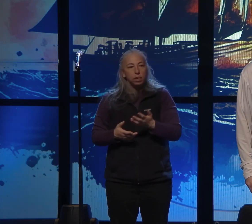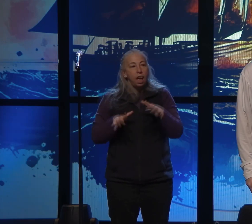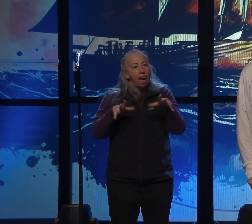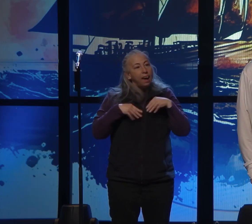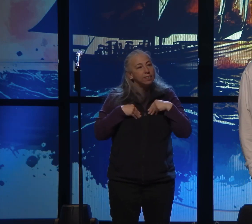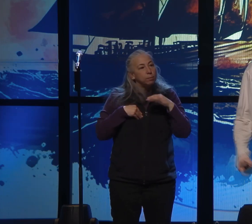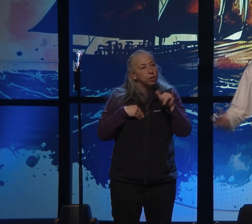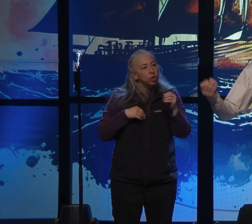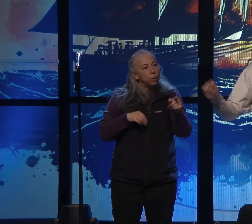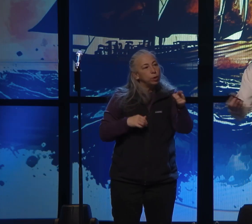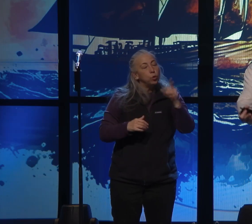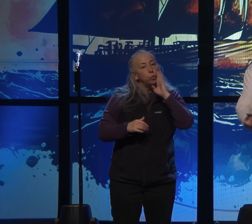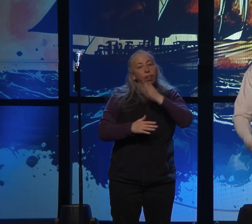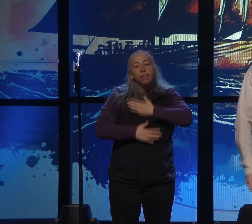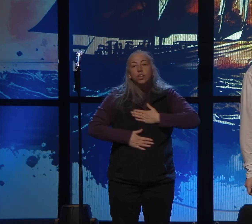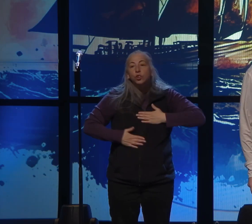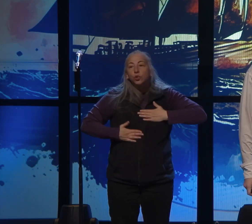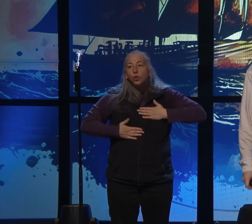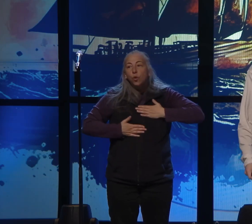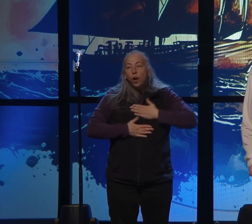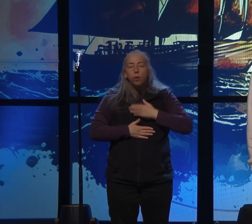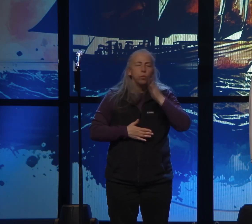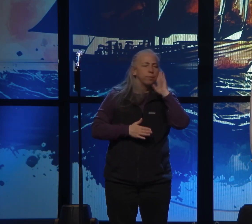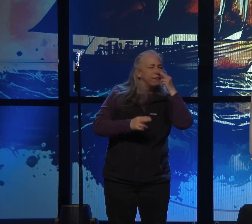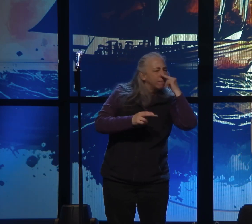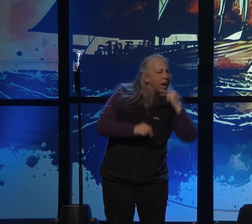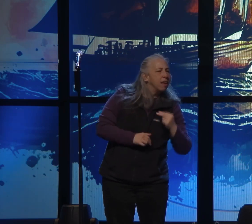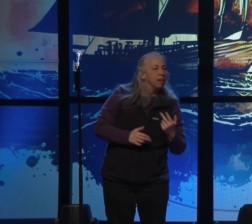like. Take one you think will be fun.